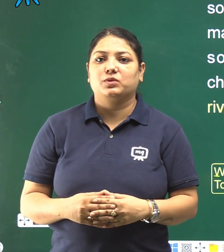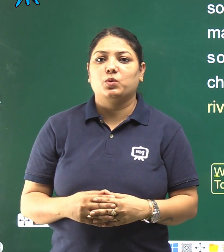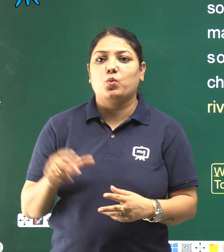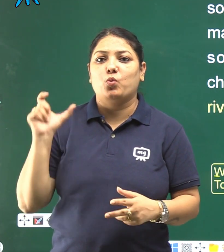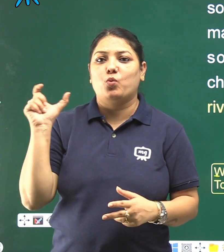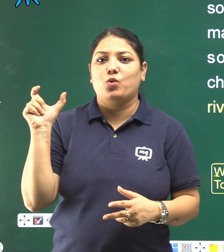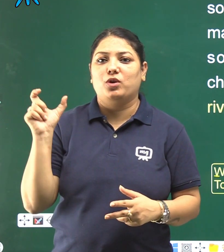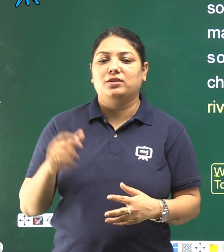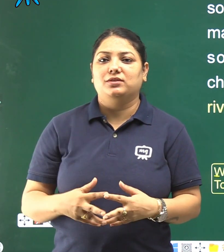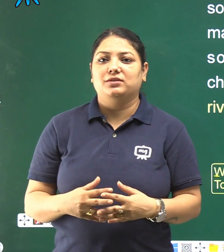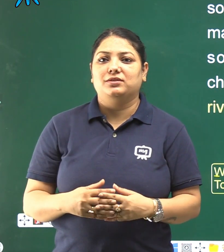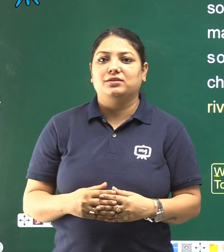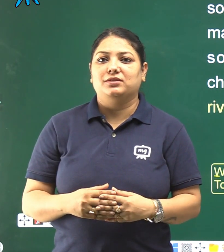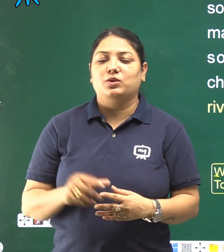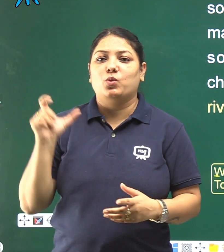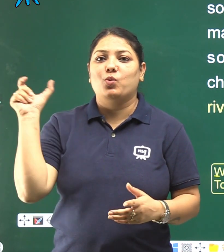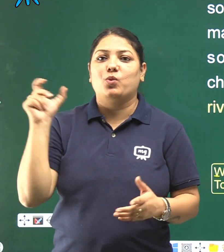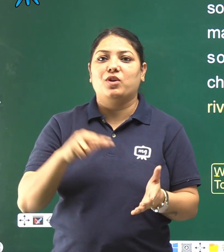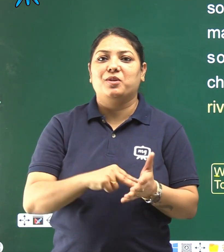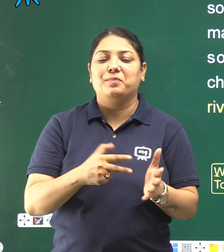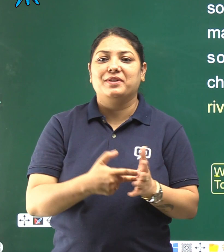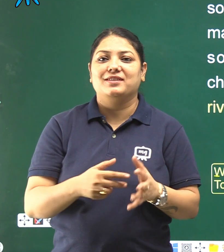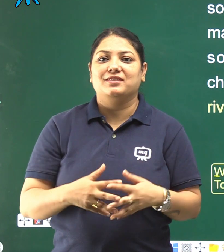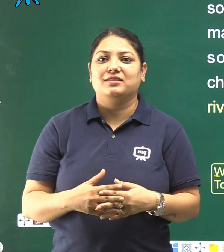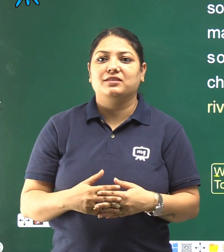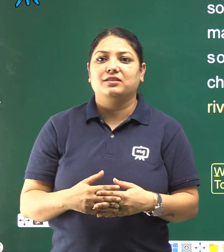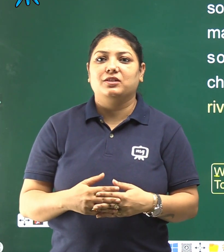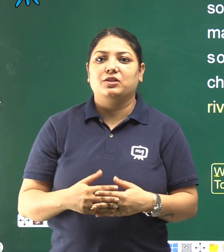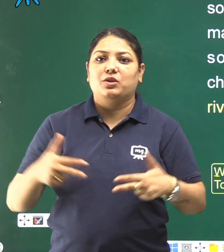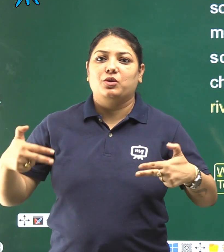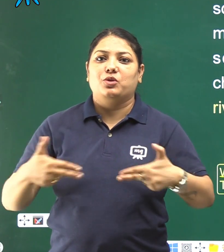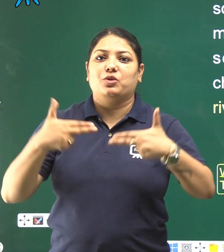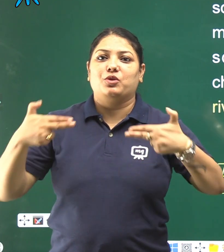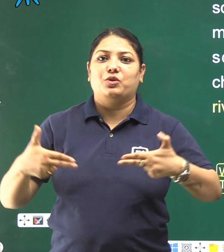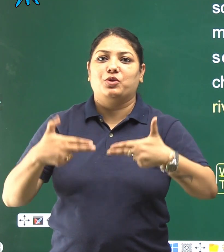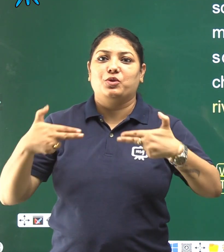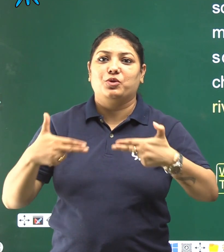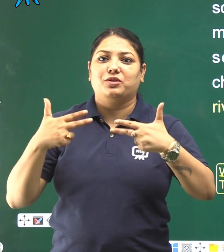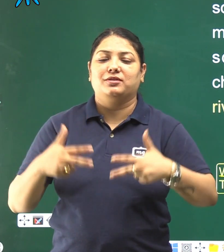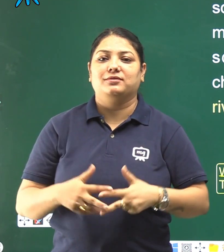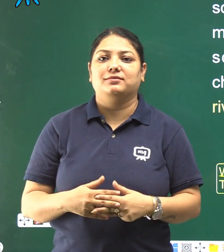War. War means youth,